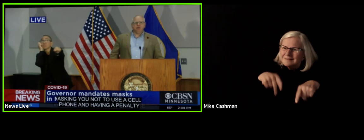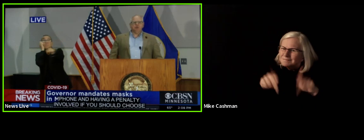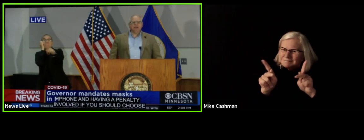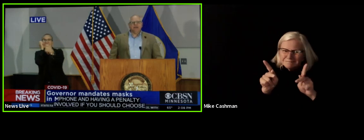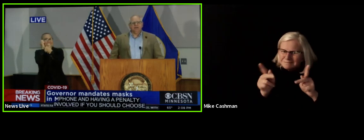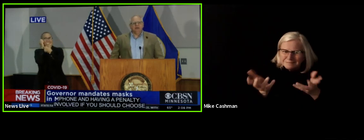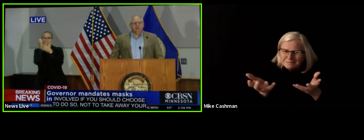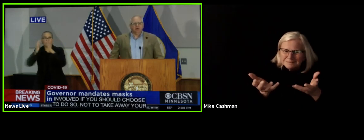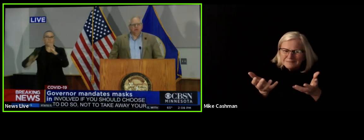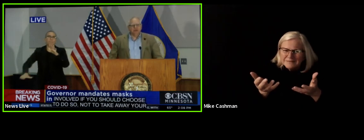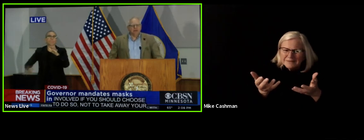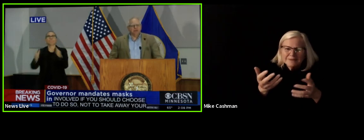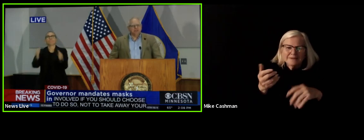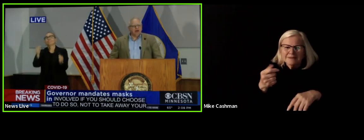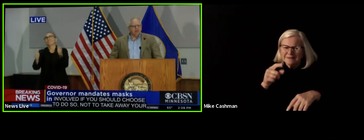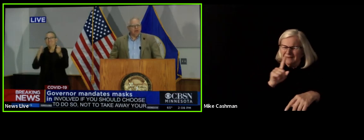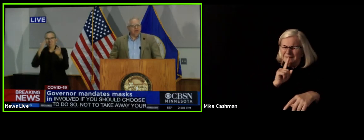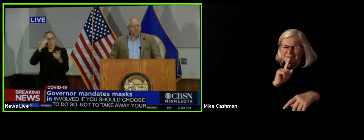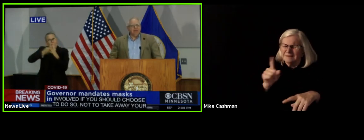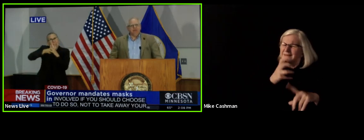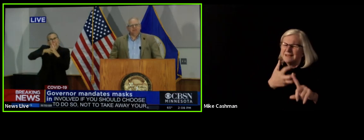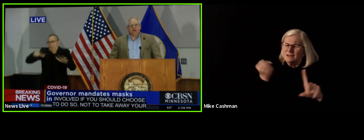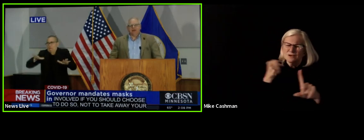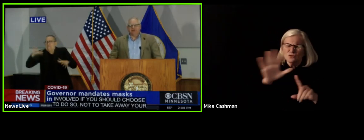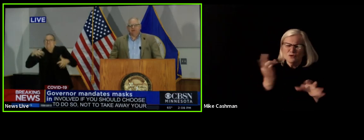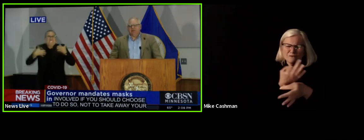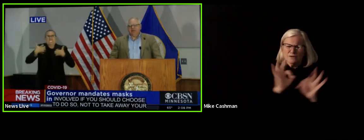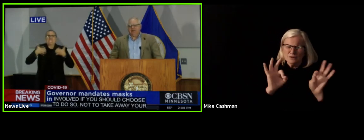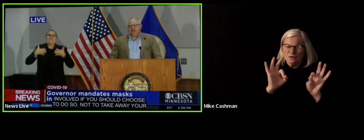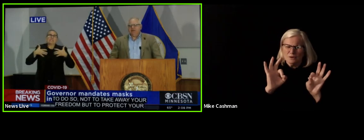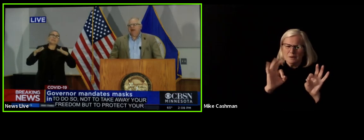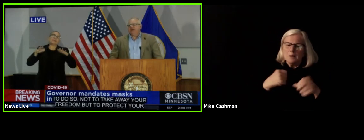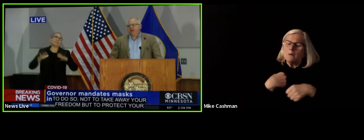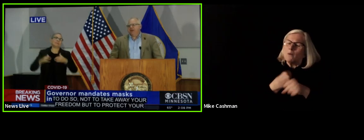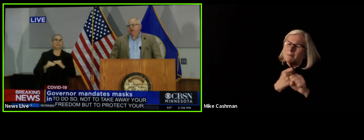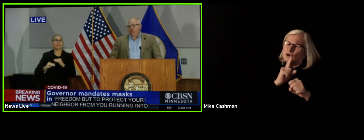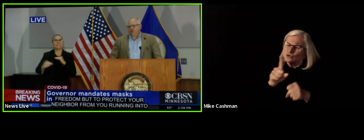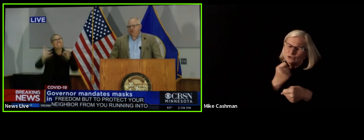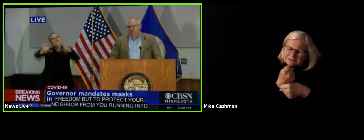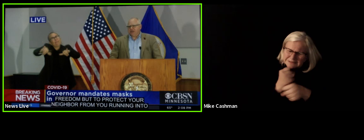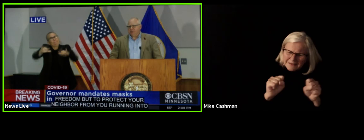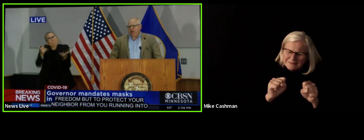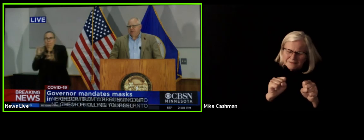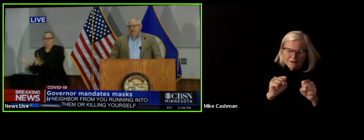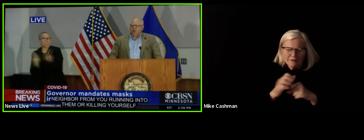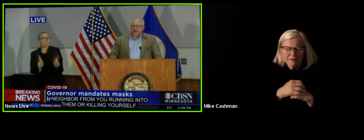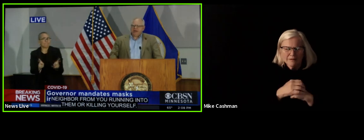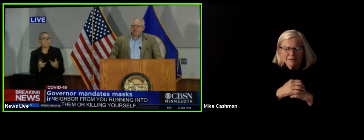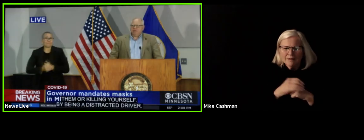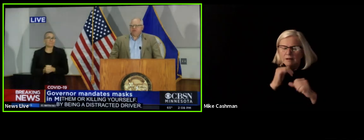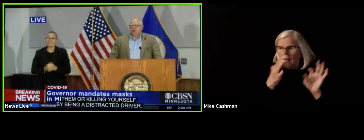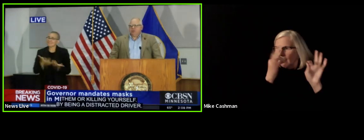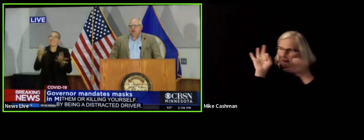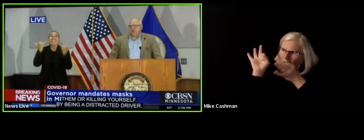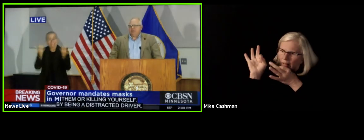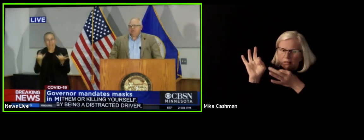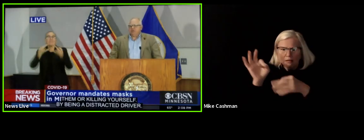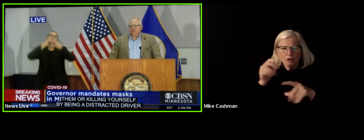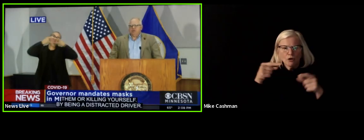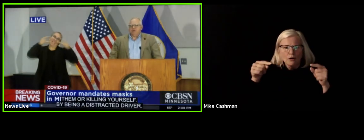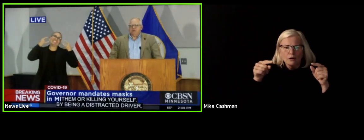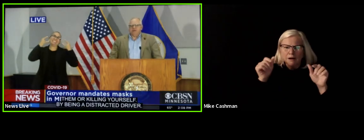you running into them or you killing yourself by being distracted driving. The mask mandate works the same way. We're going to have Commissioner Malcolm